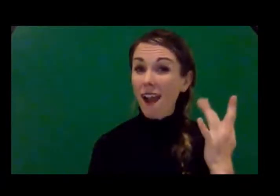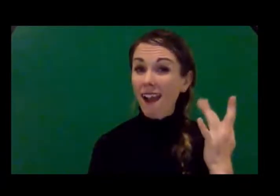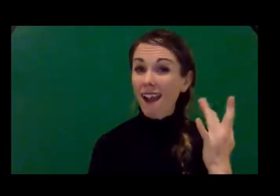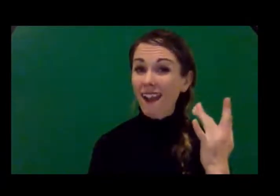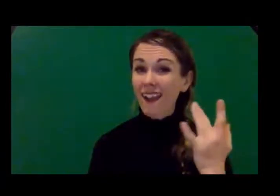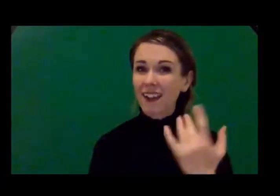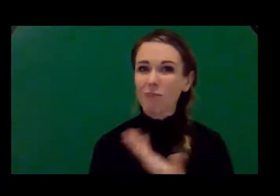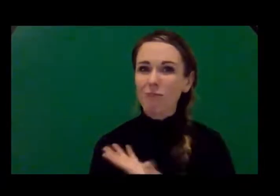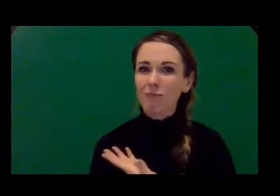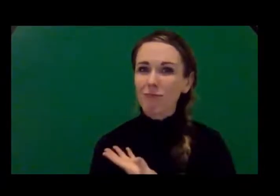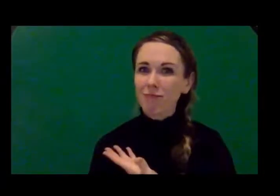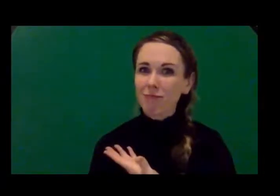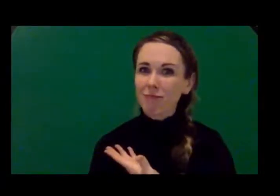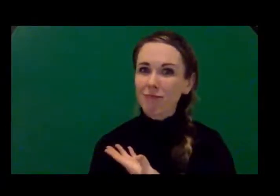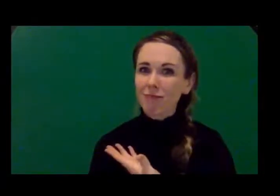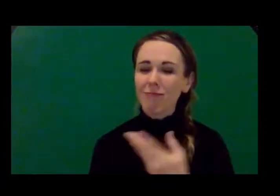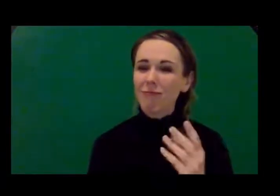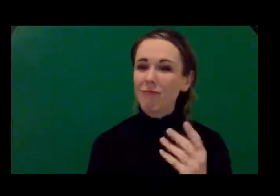He's busy.